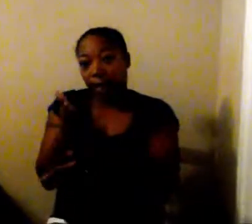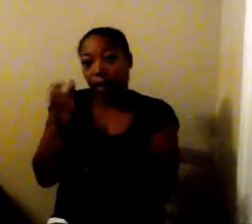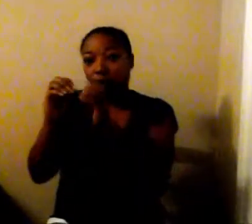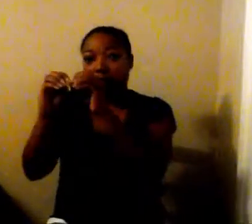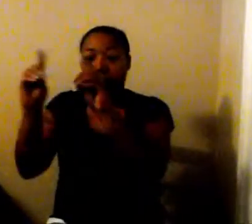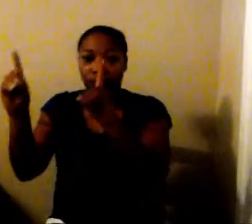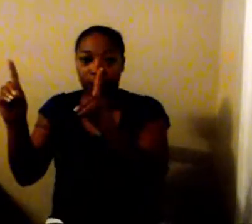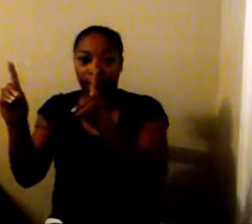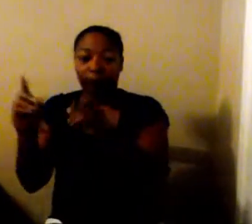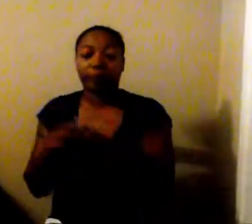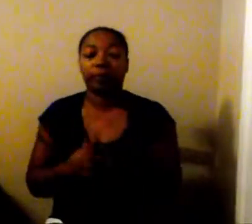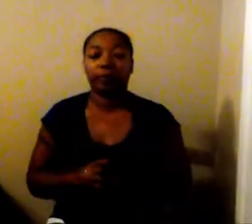graduated/degree.